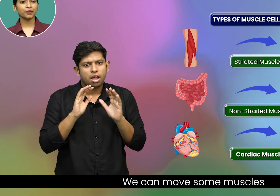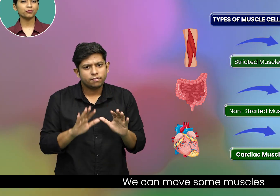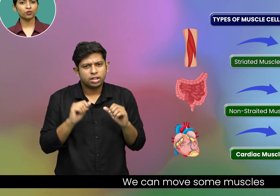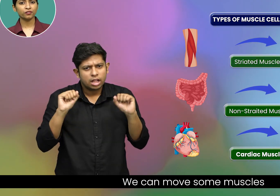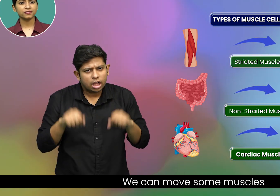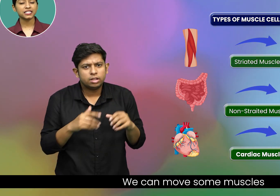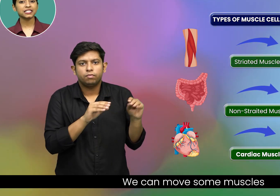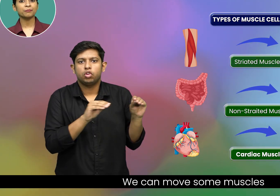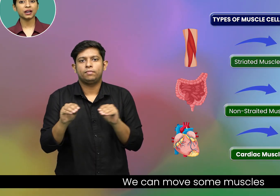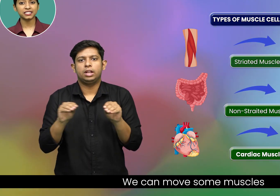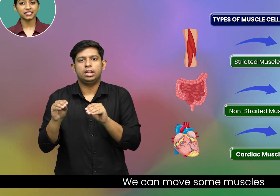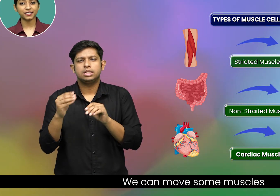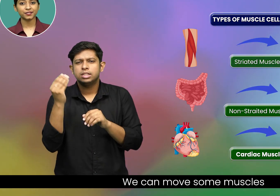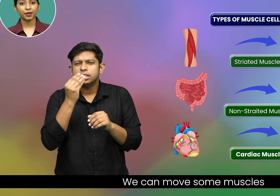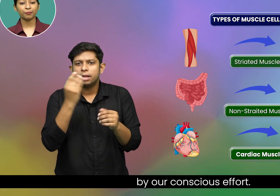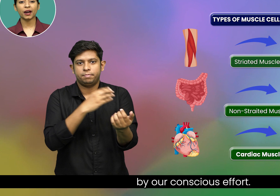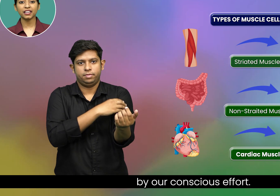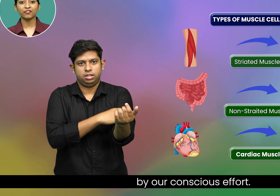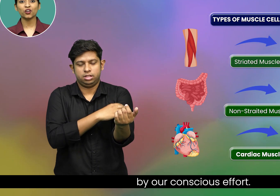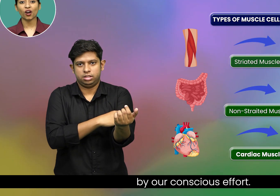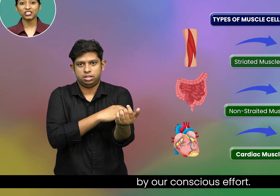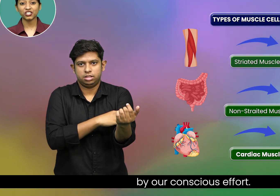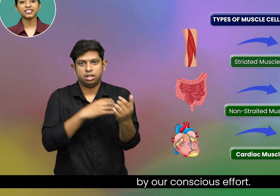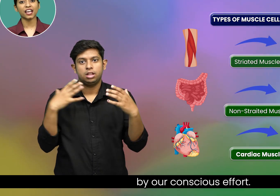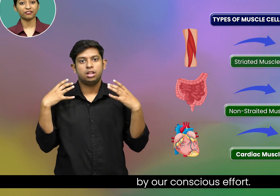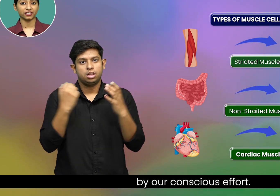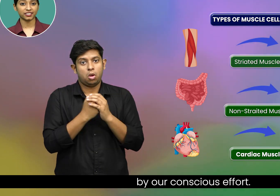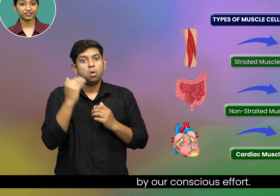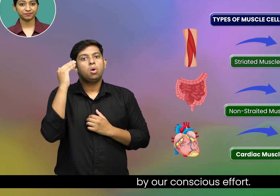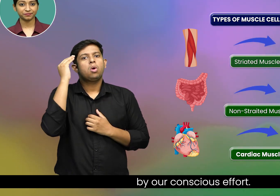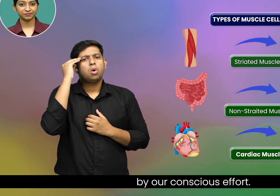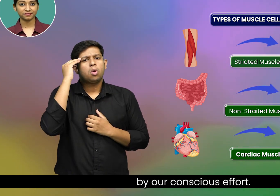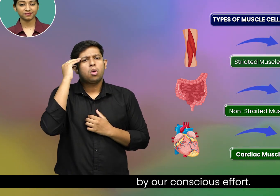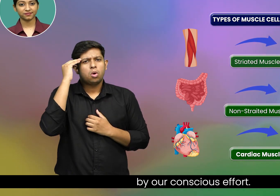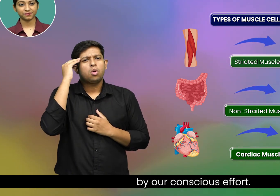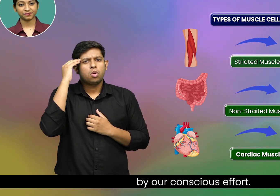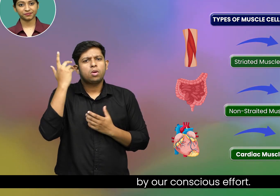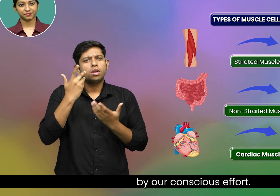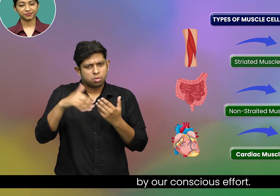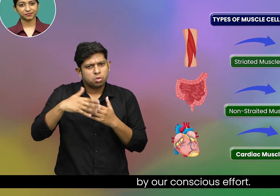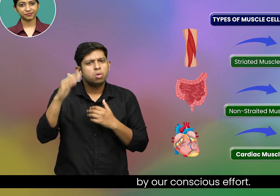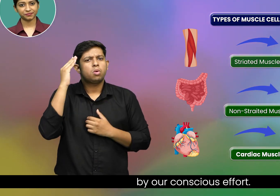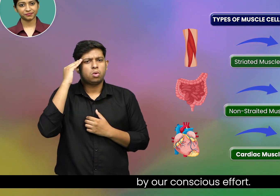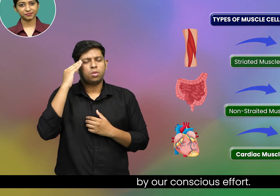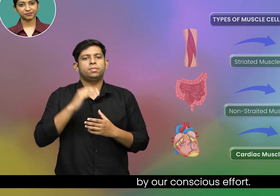We can move some muscles by our conscious effort.